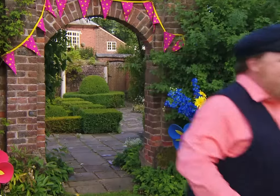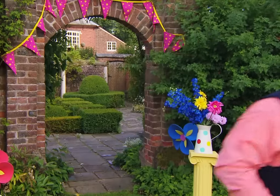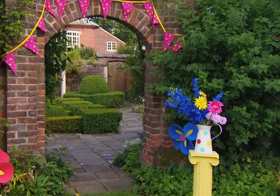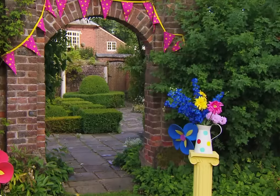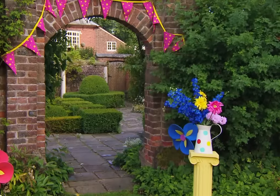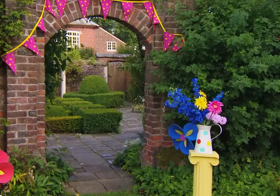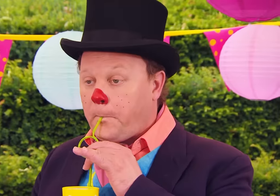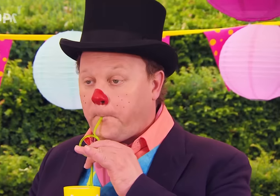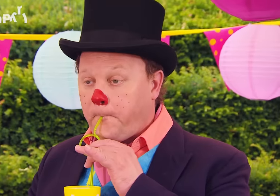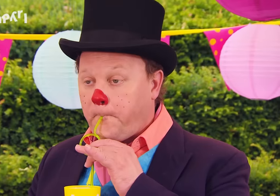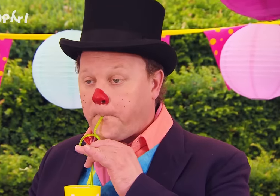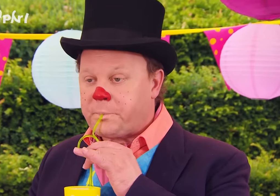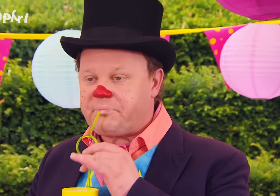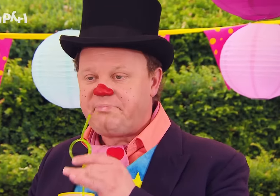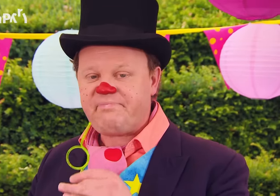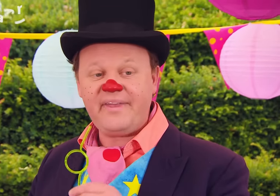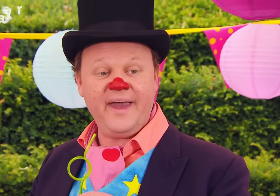per... Oh.